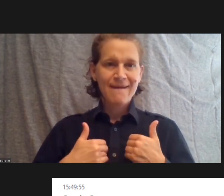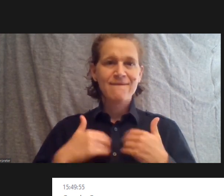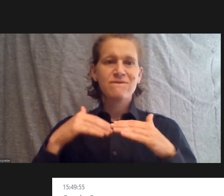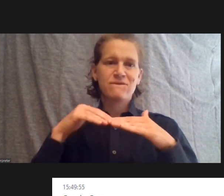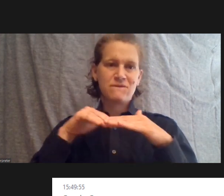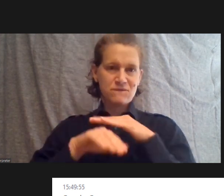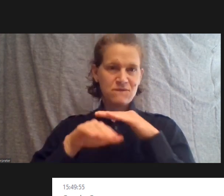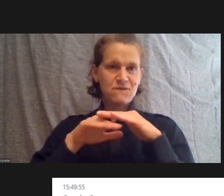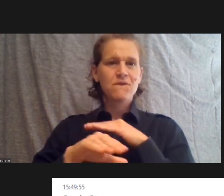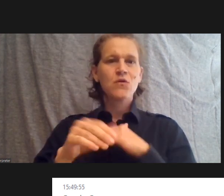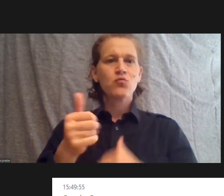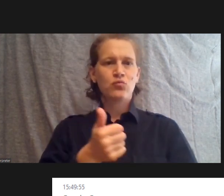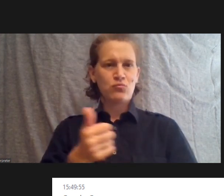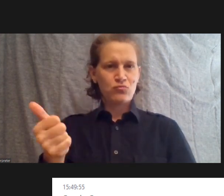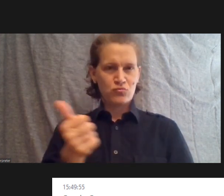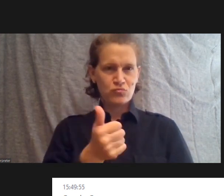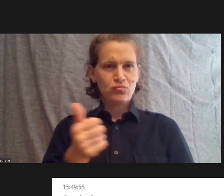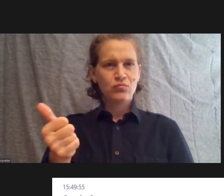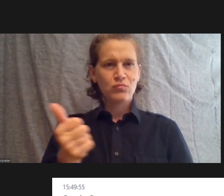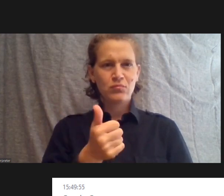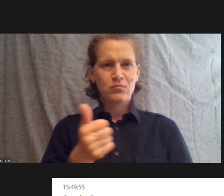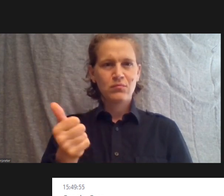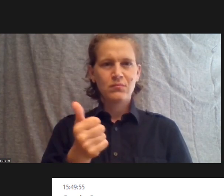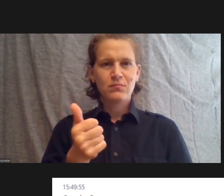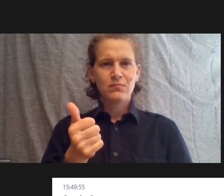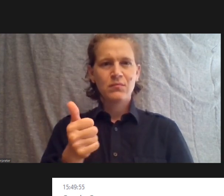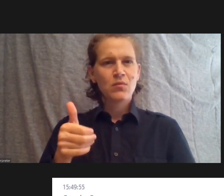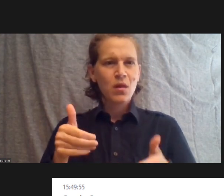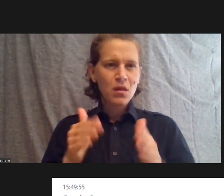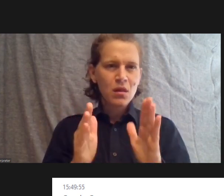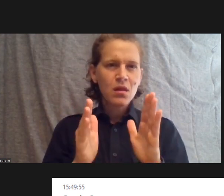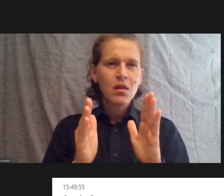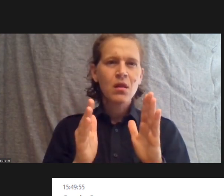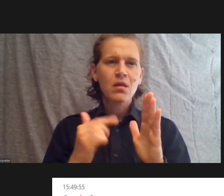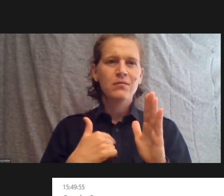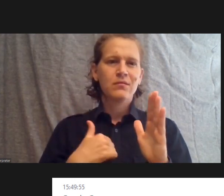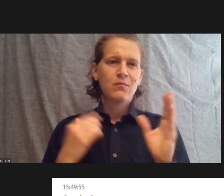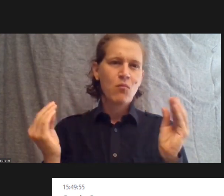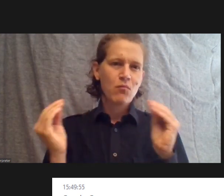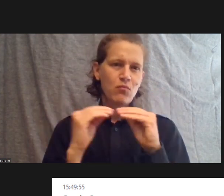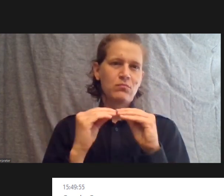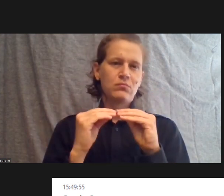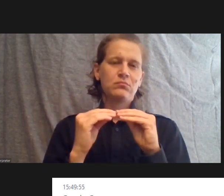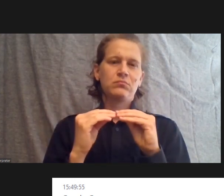transportation gives me more